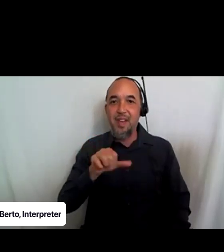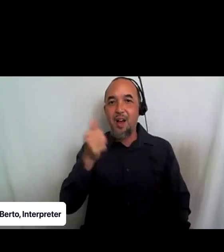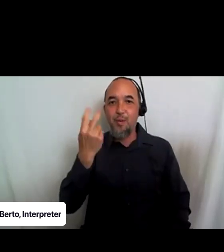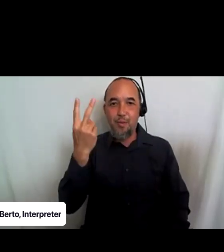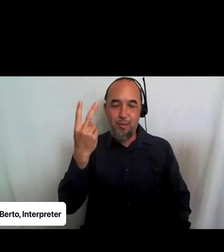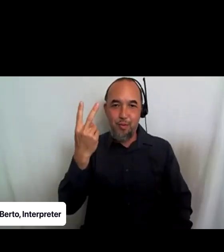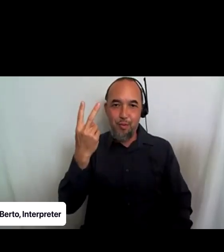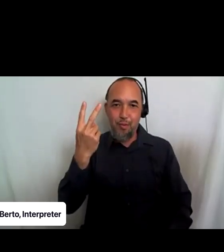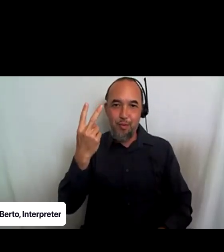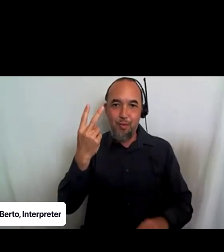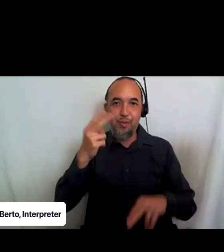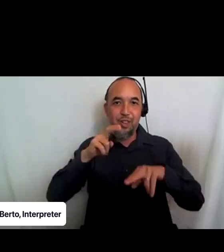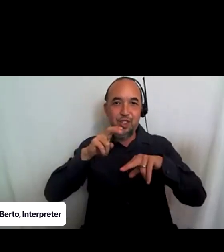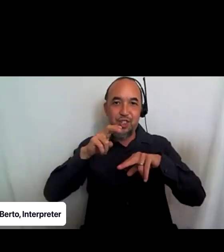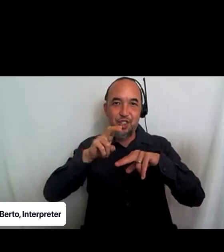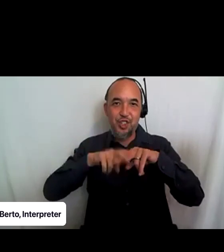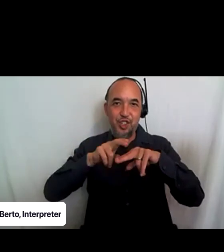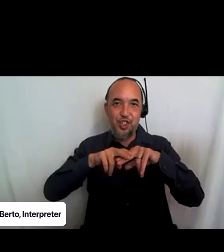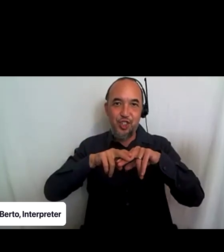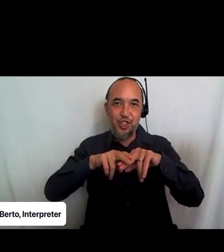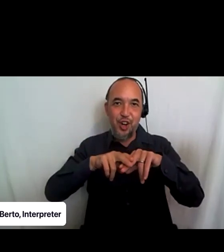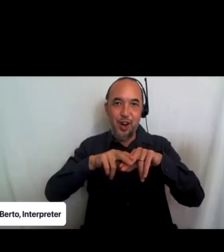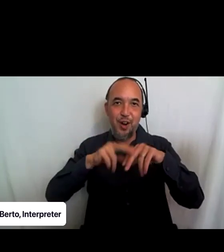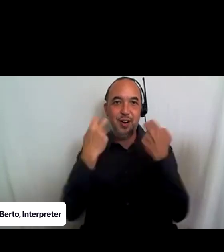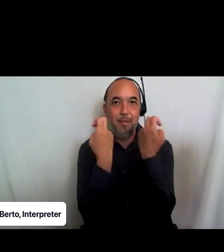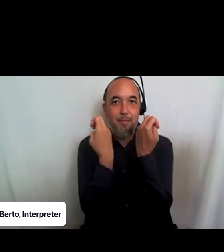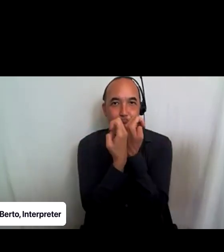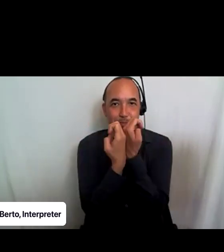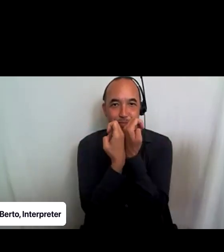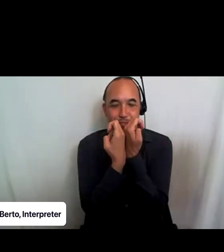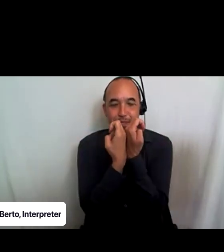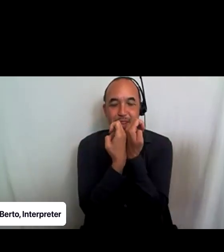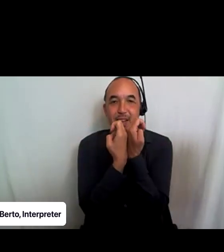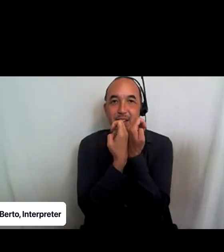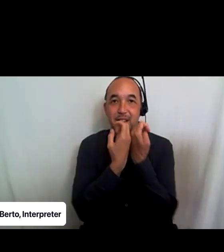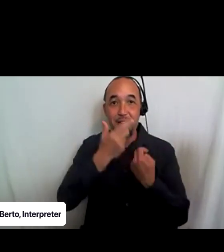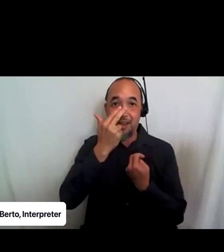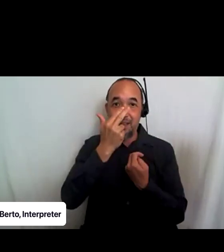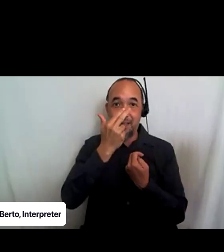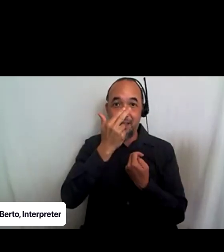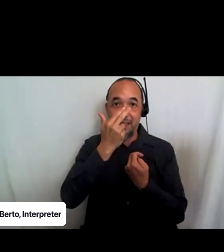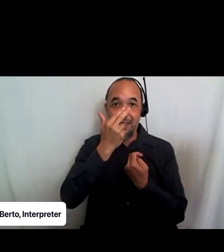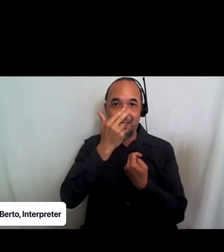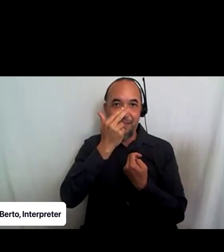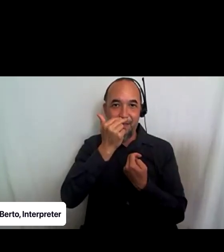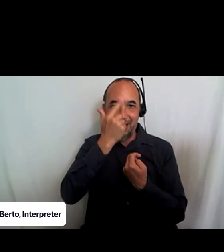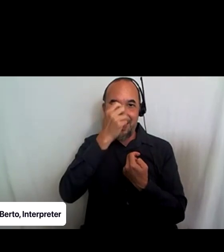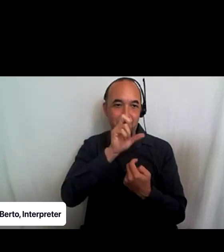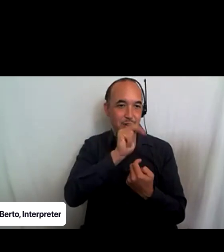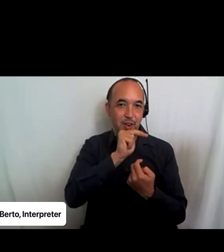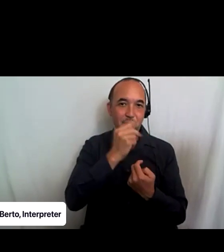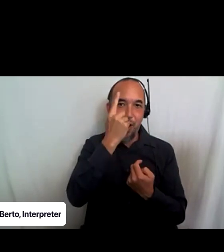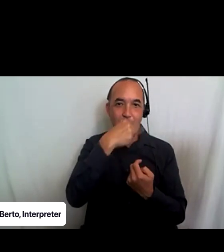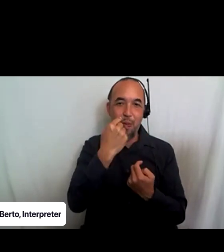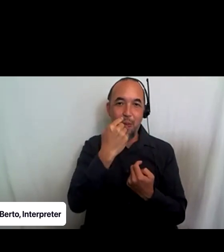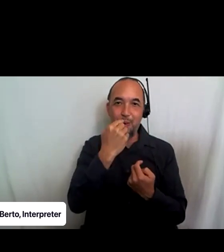which, if you look at that photo, is hilarious how tiny Con looks. He's literally the size of Christian's knee. He gets